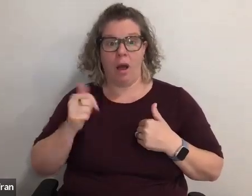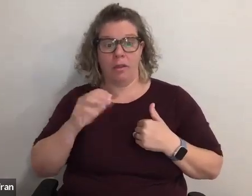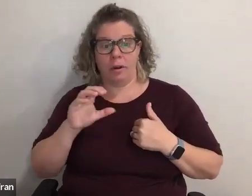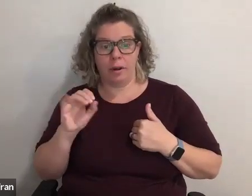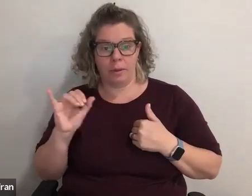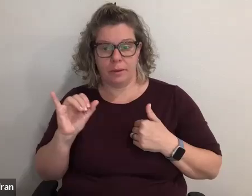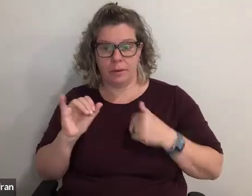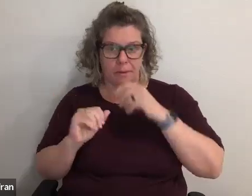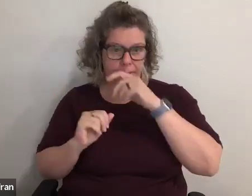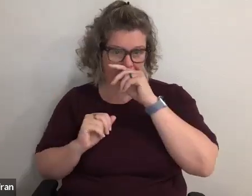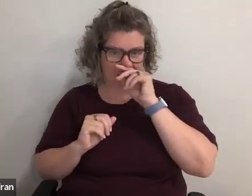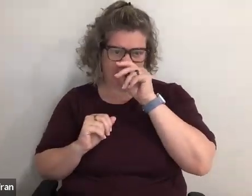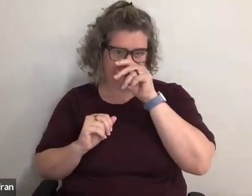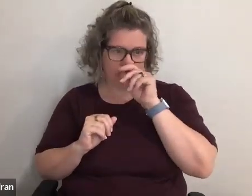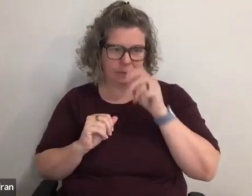Next slide, Brent.